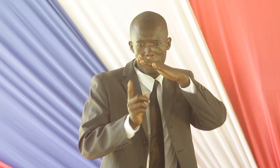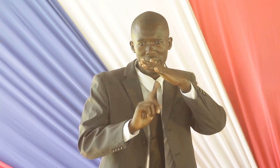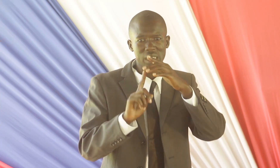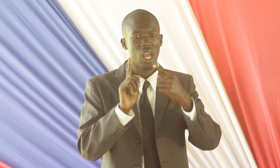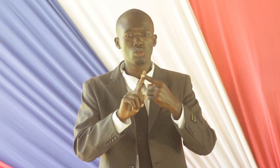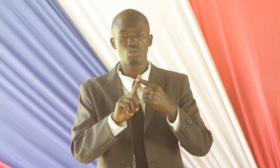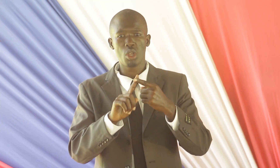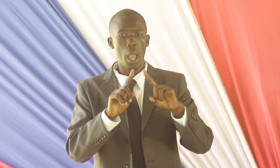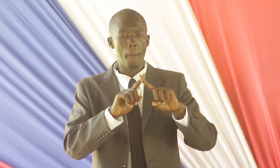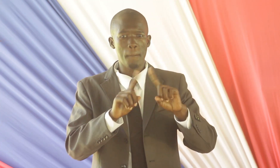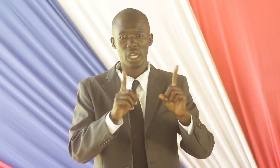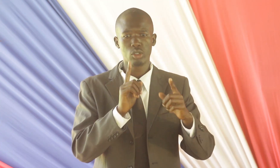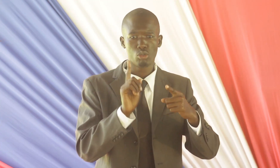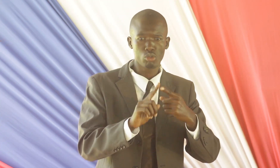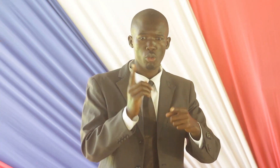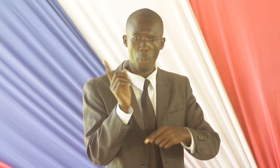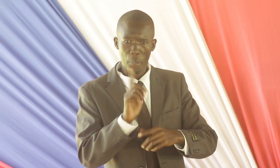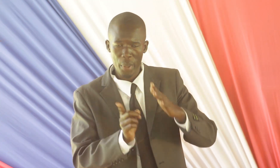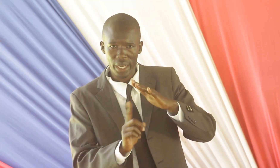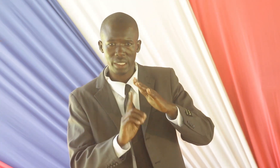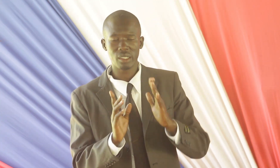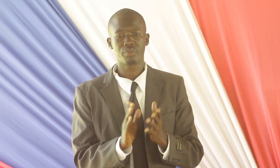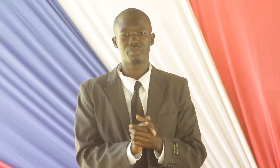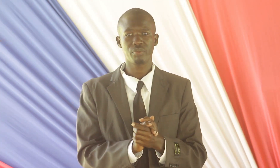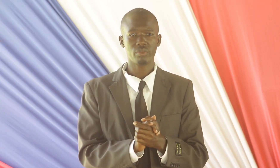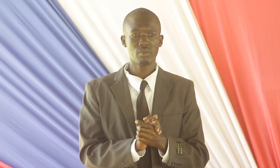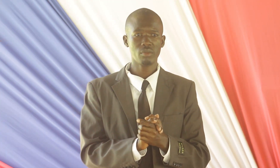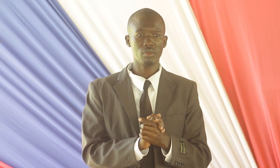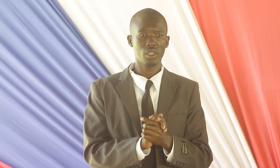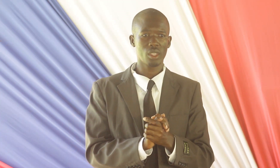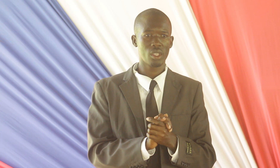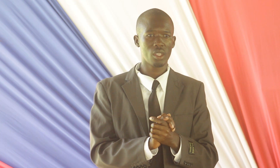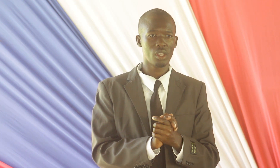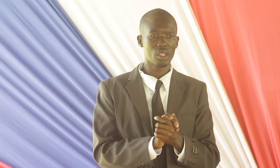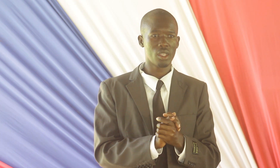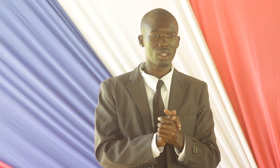give his life a ransom for many.